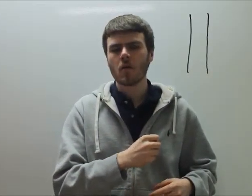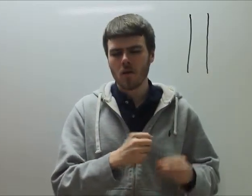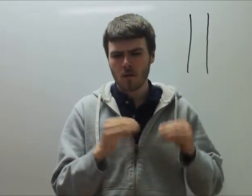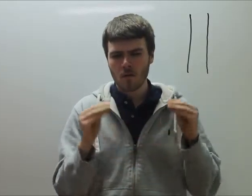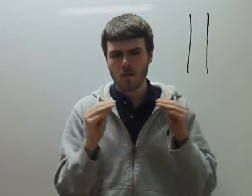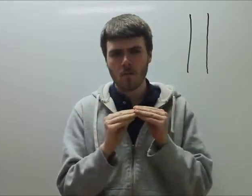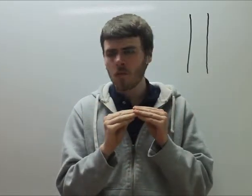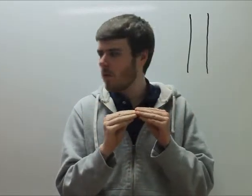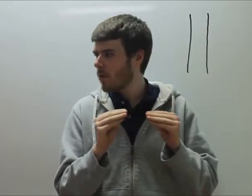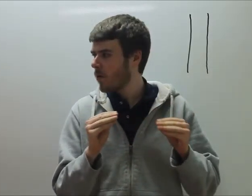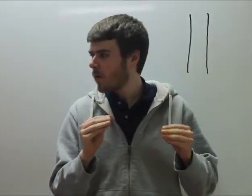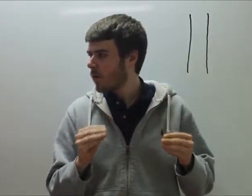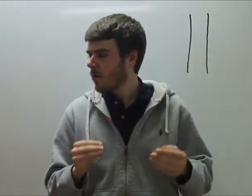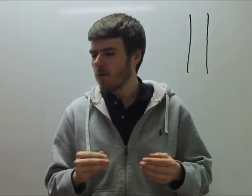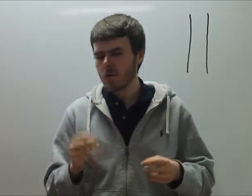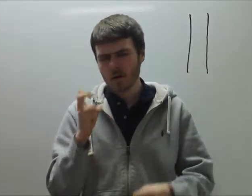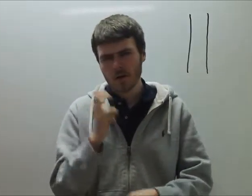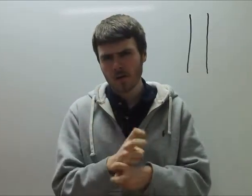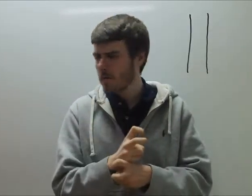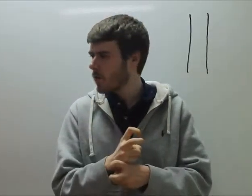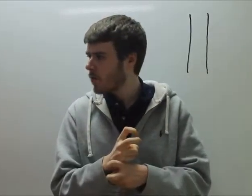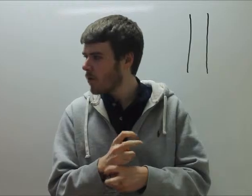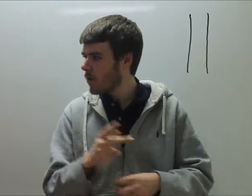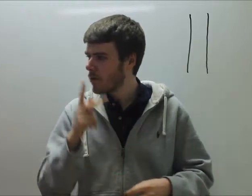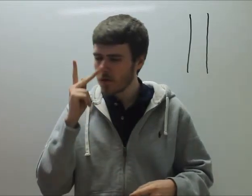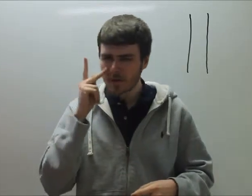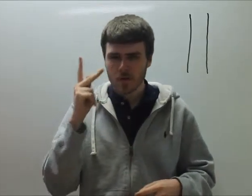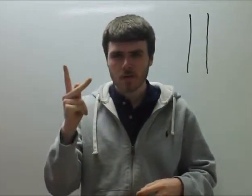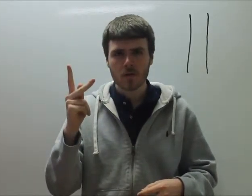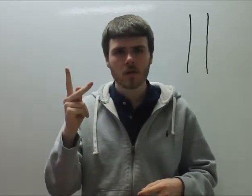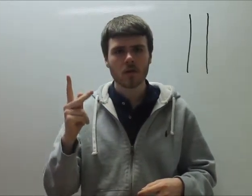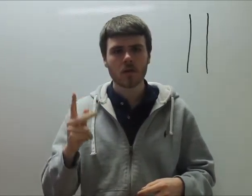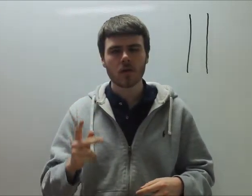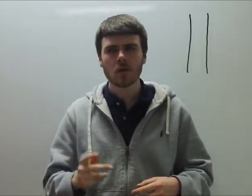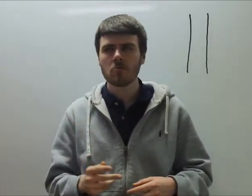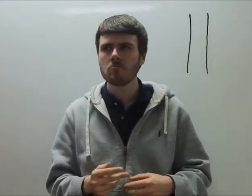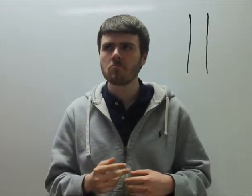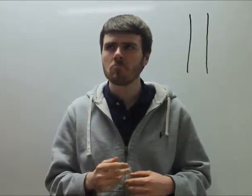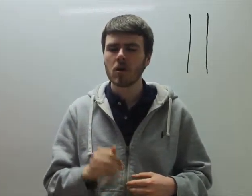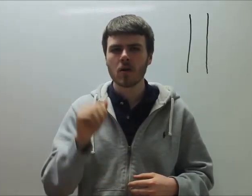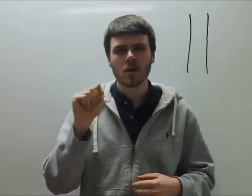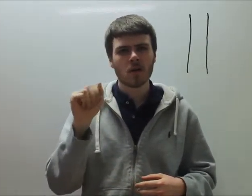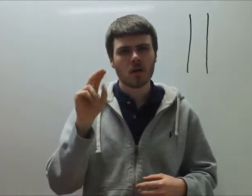the more difficult it is to see any